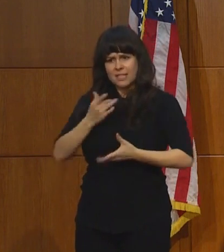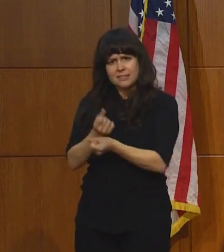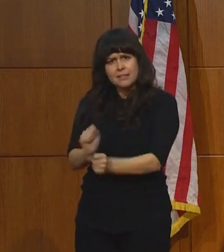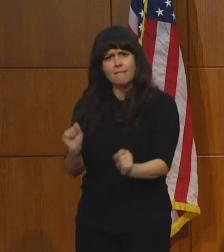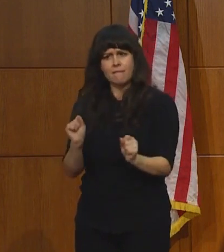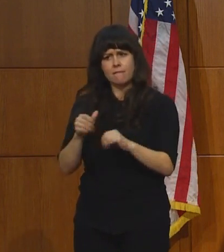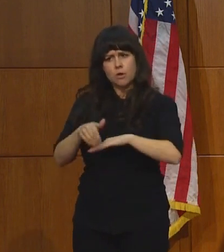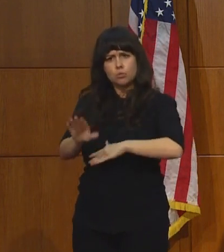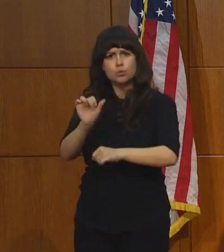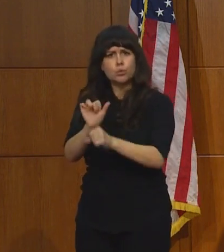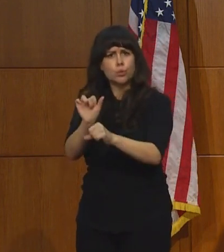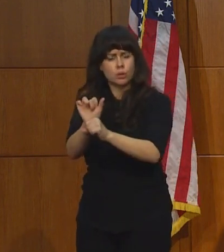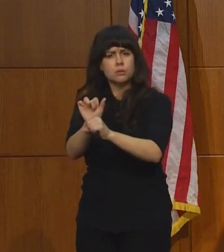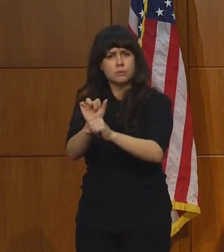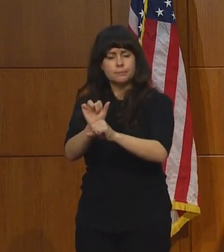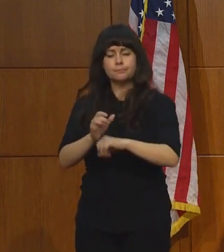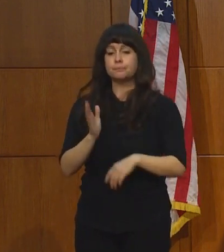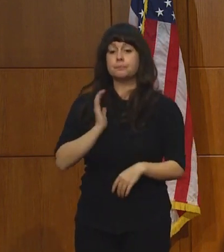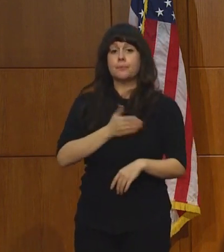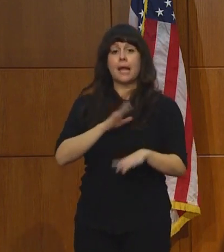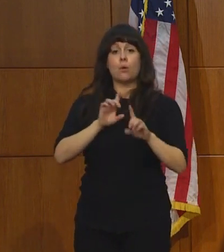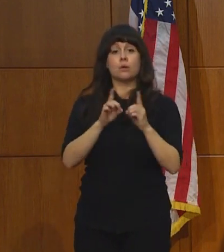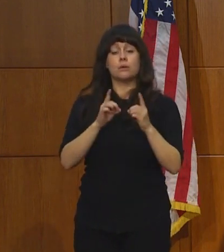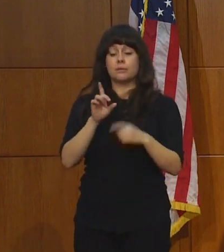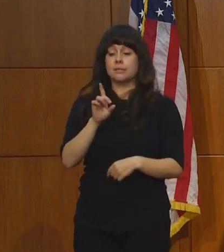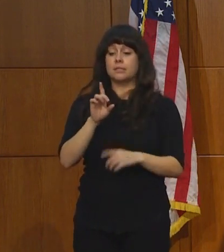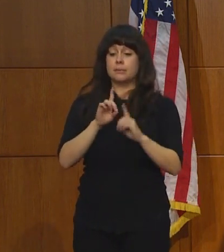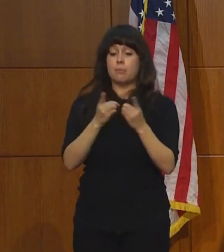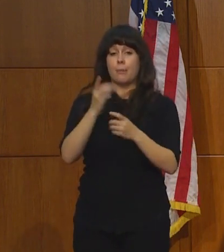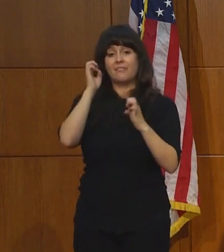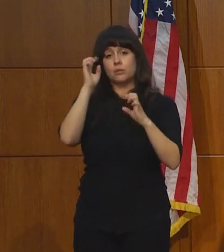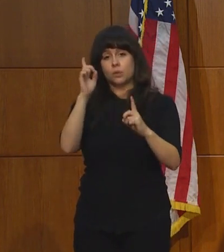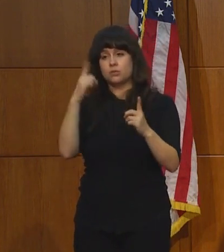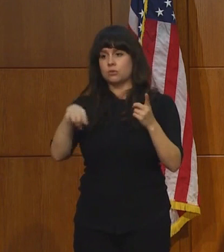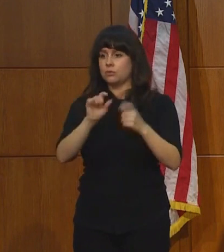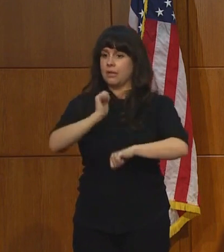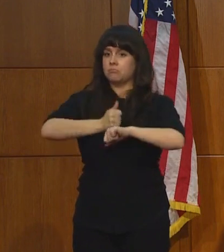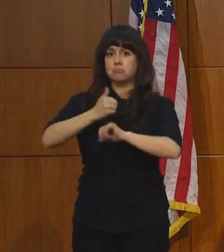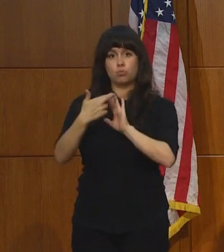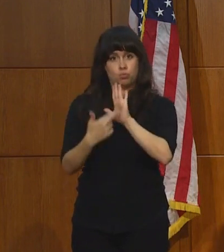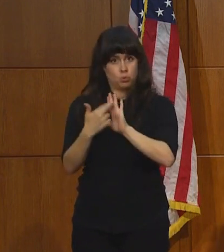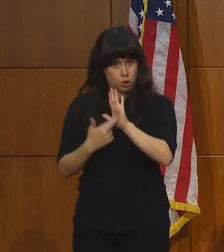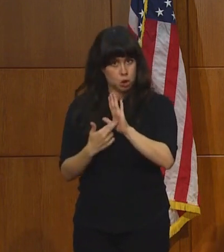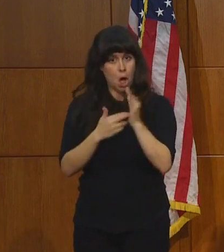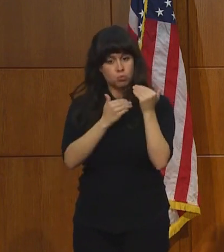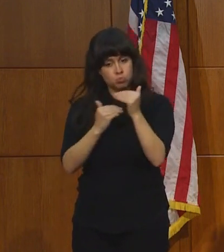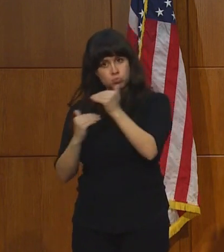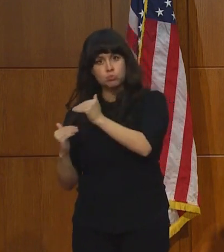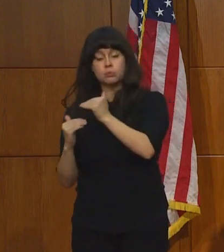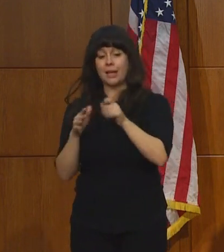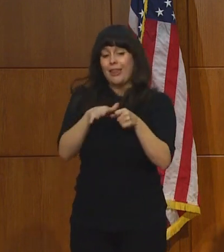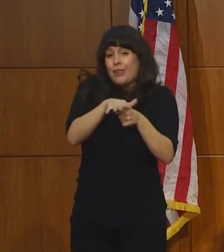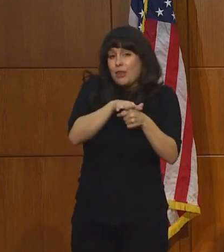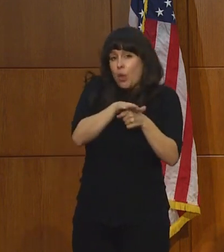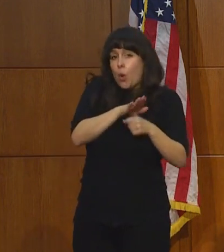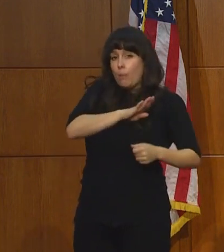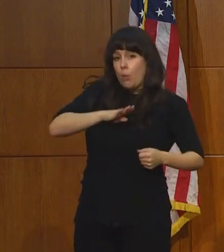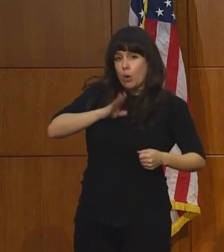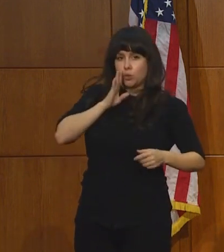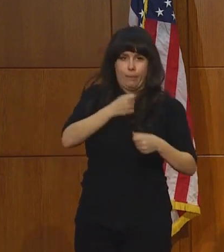work. Our Department of Education has set out guidelines, and local school boards will make the final